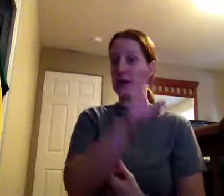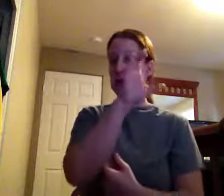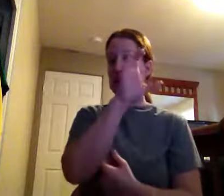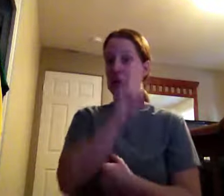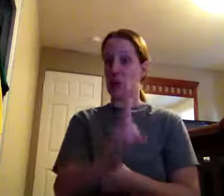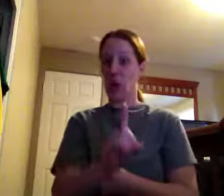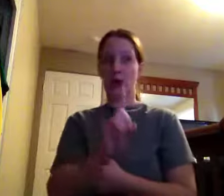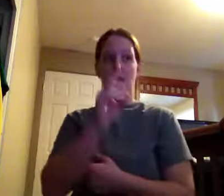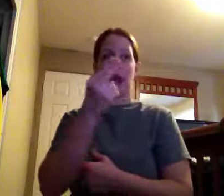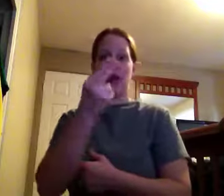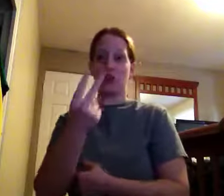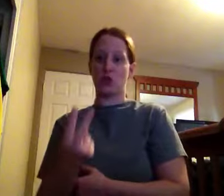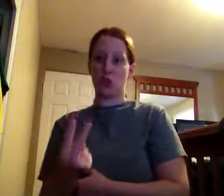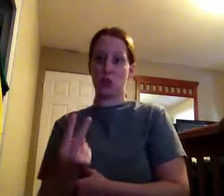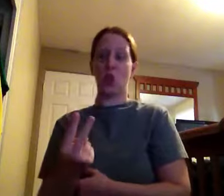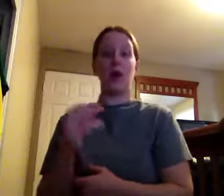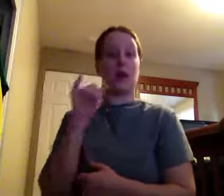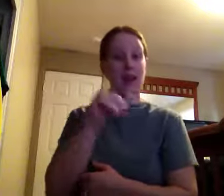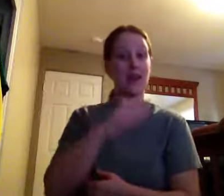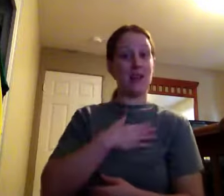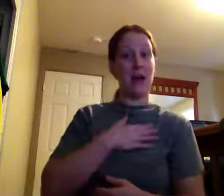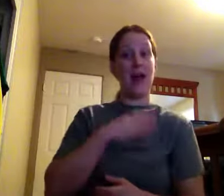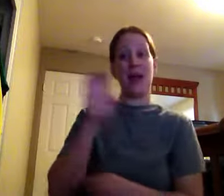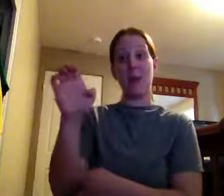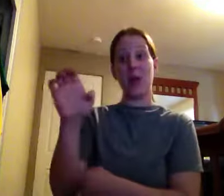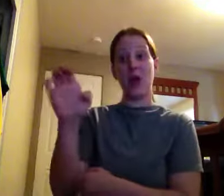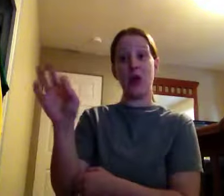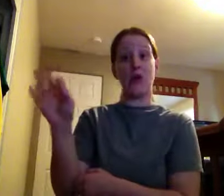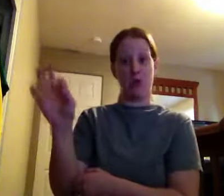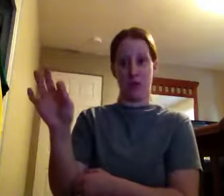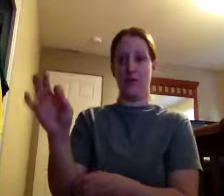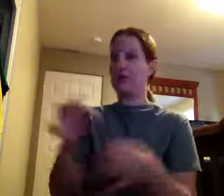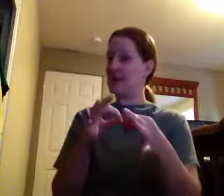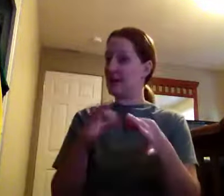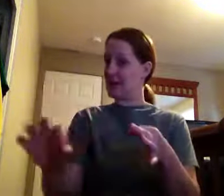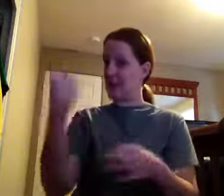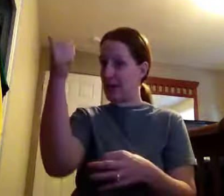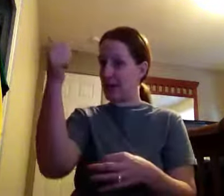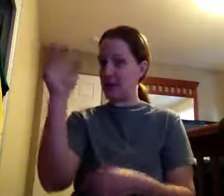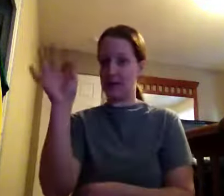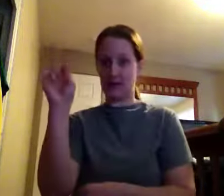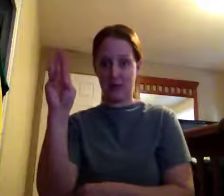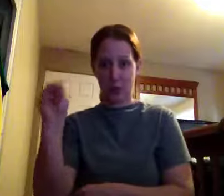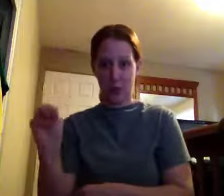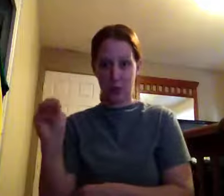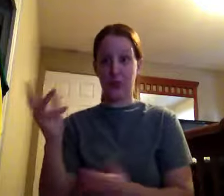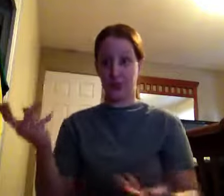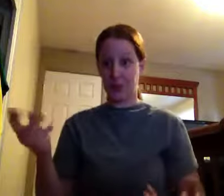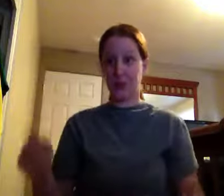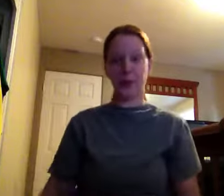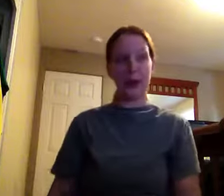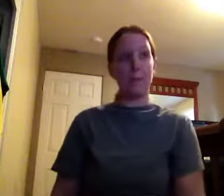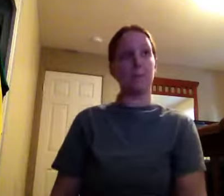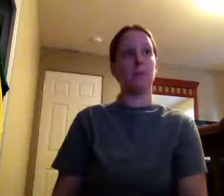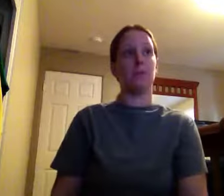ClCH2. And that's my empirical formula. Right there. Now, that takes me on my way to